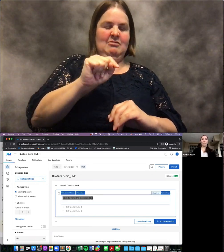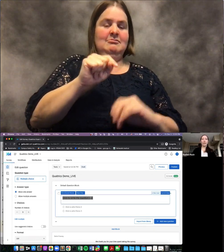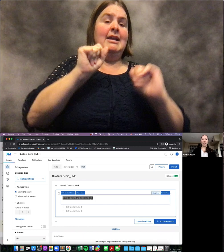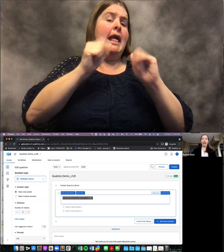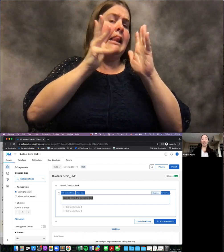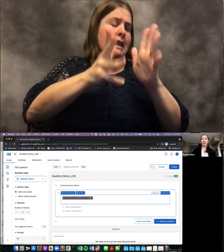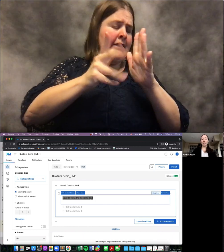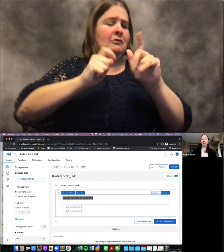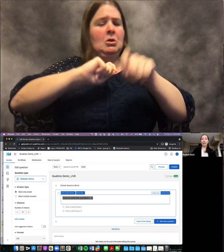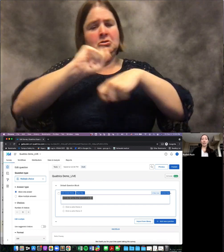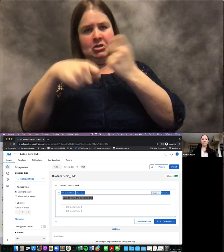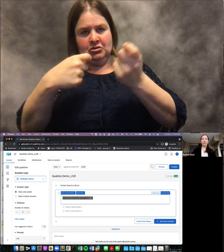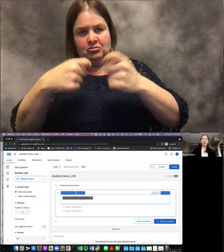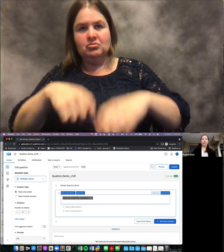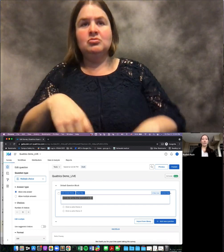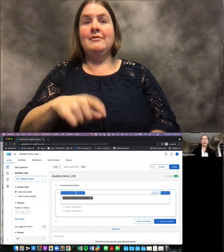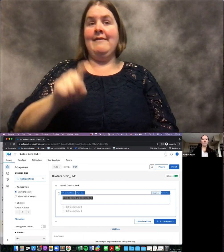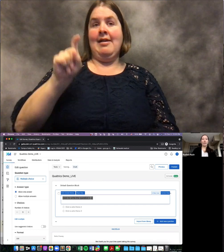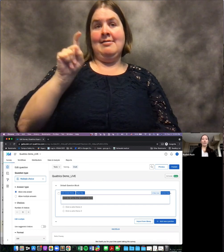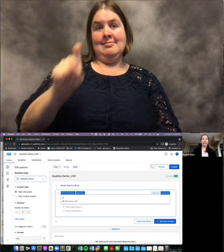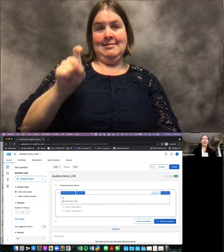So I can click